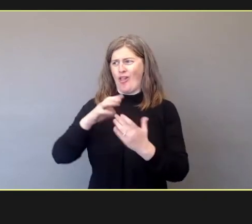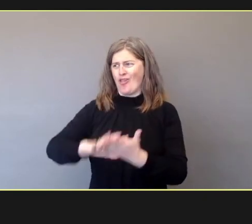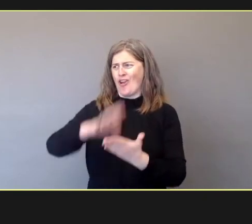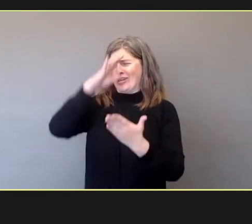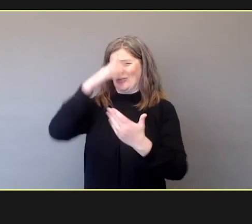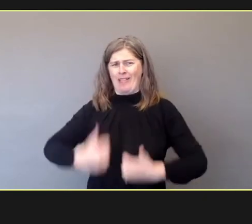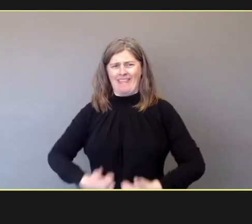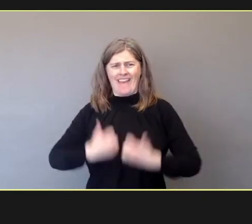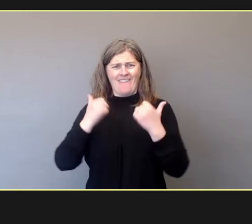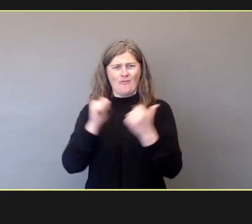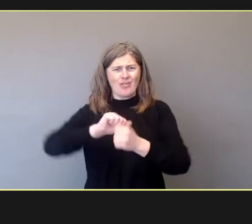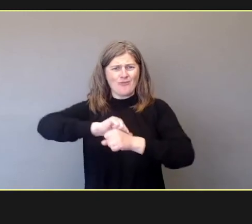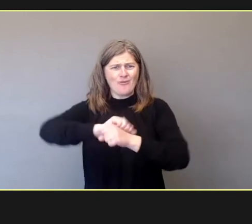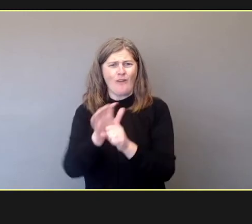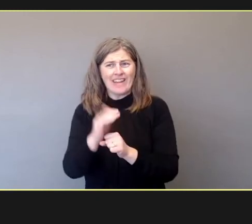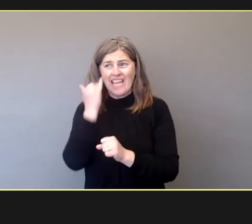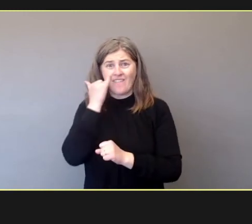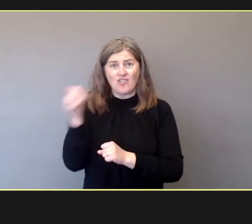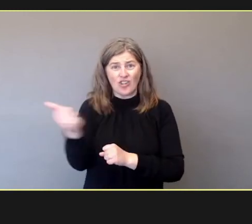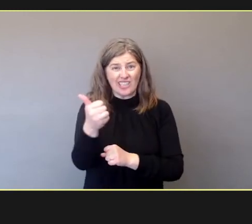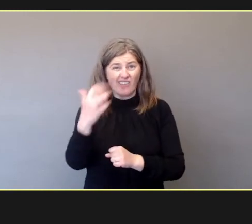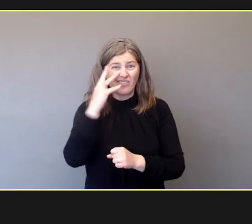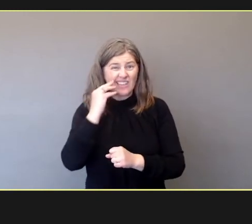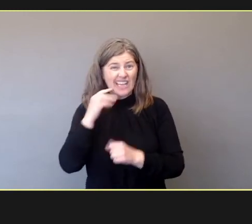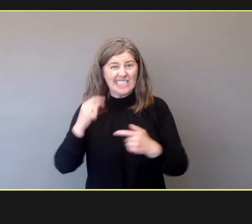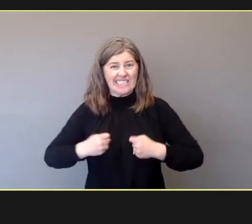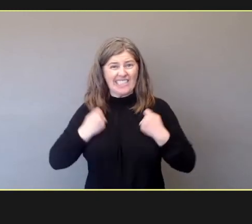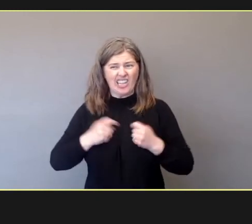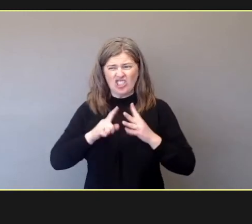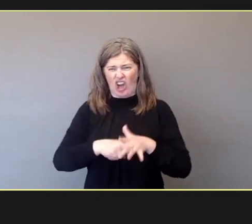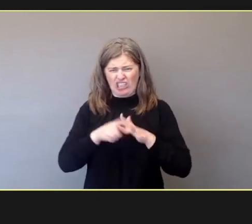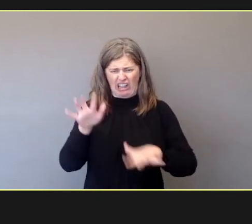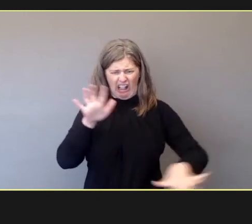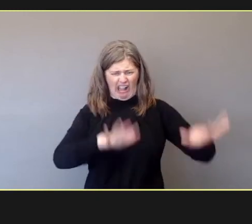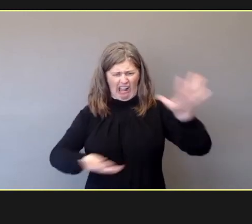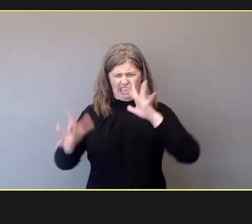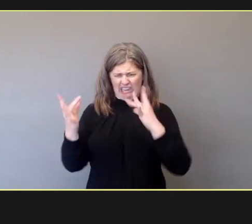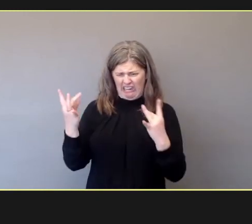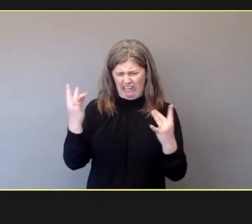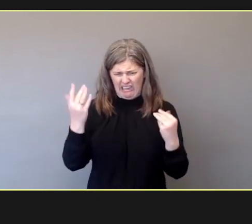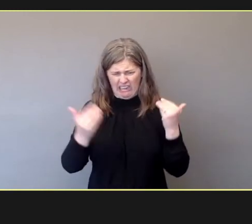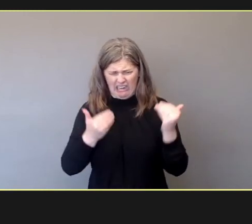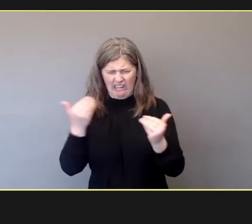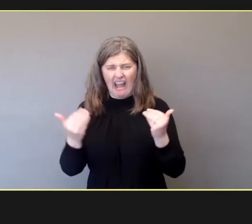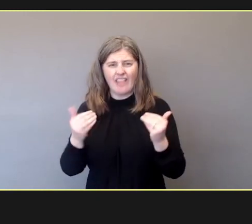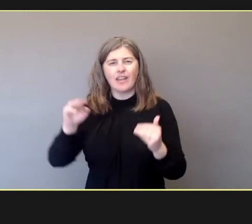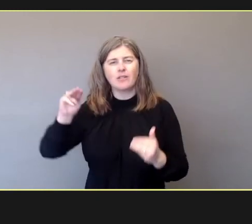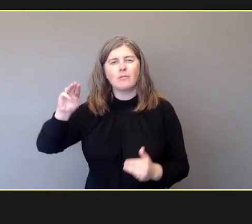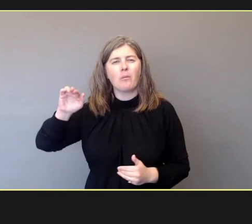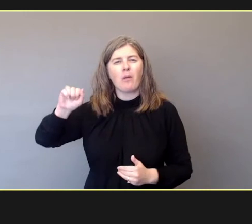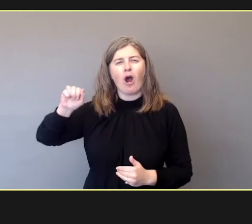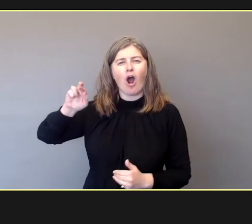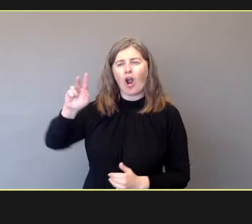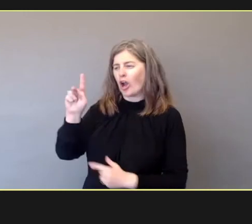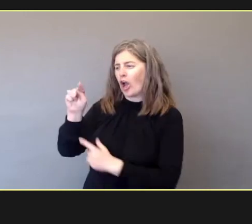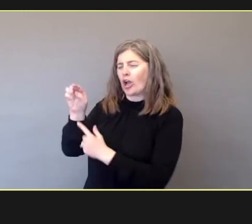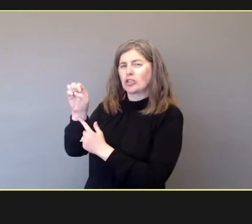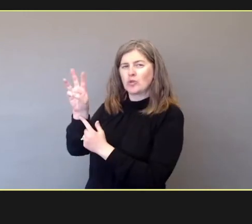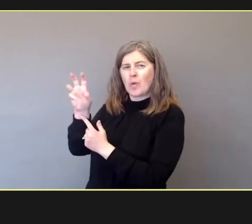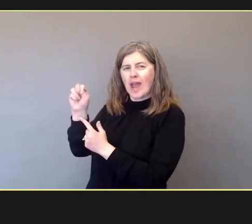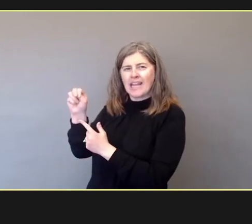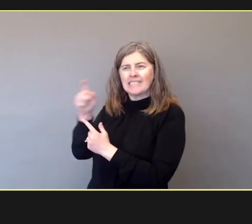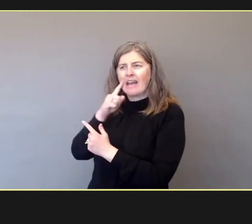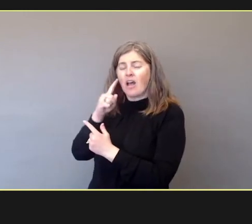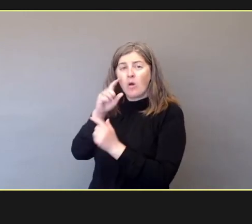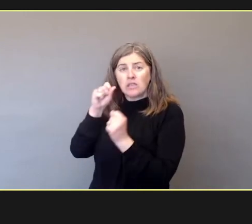and if you have a teenager at home, it starts out pretty messy. And then I think it was Mark Twain that said, it was amazing when I went